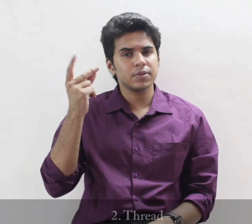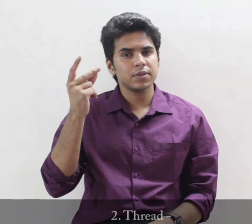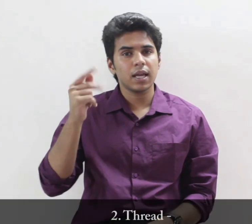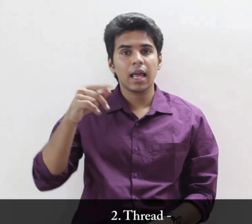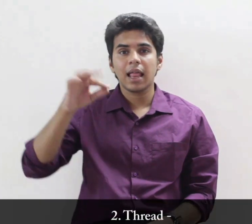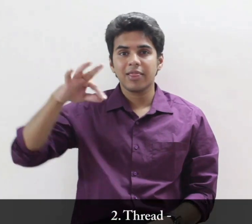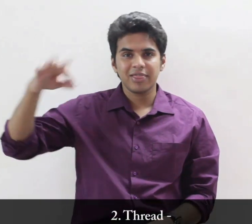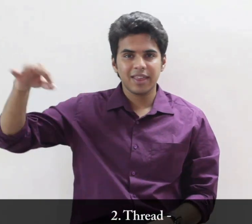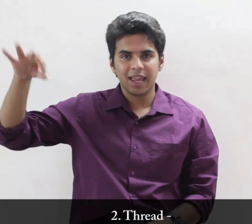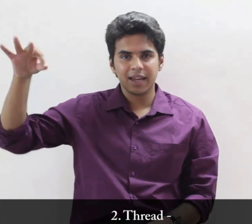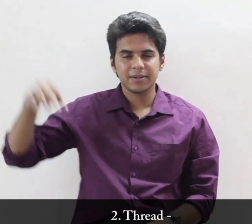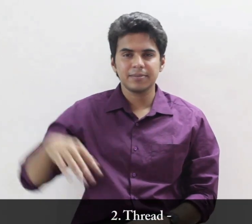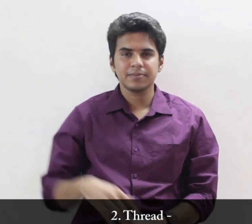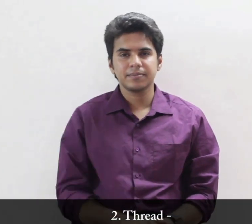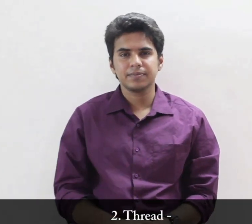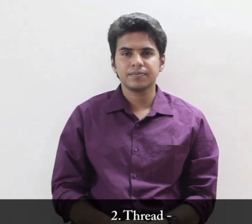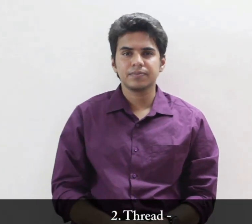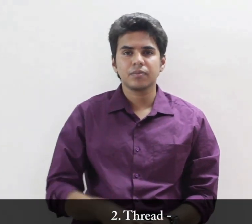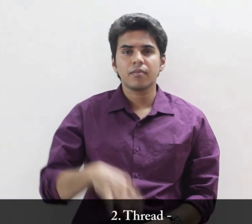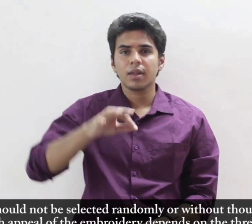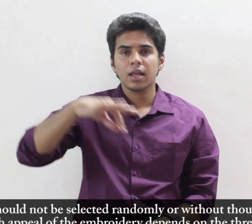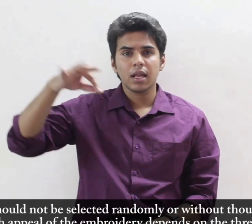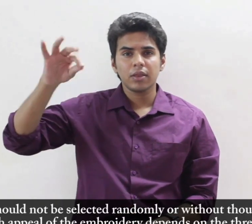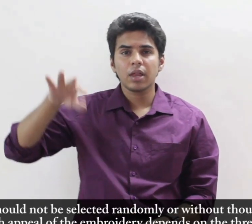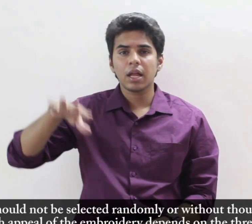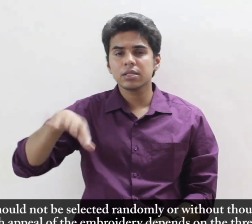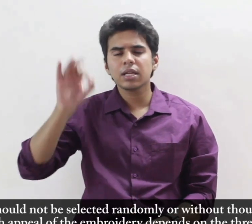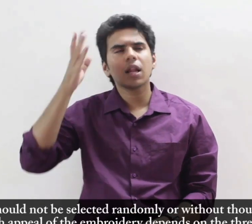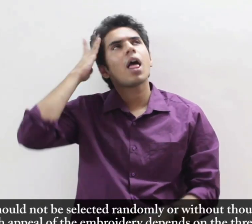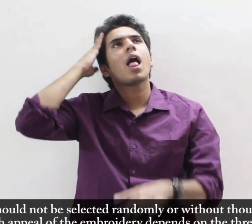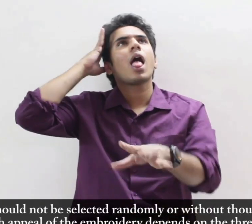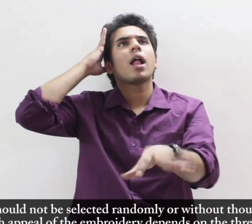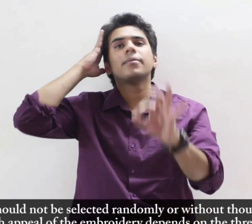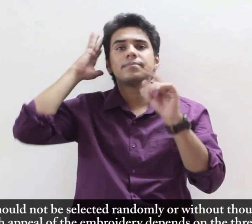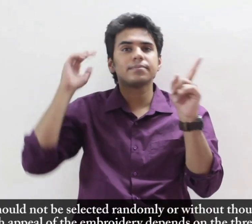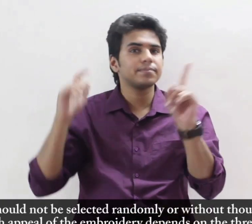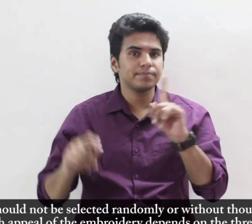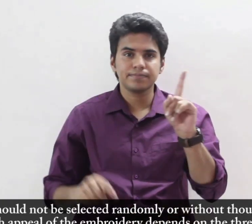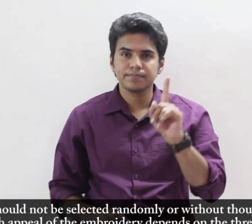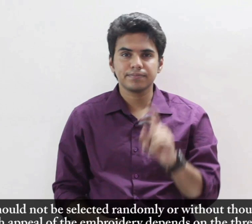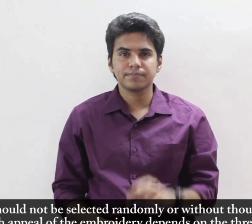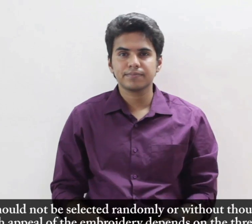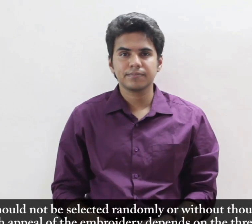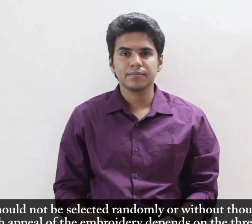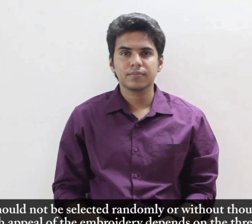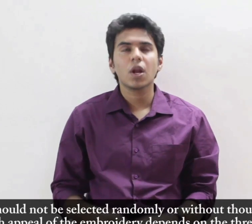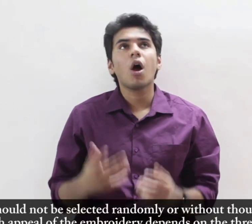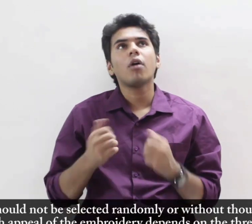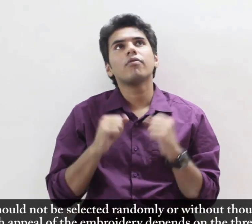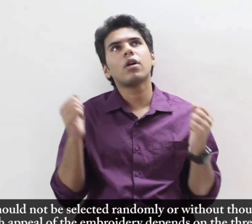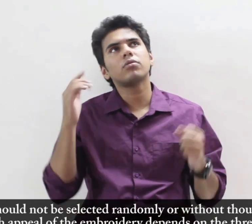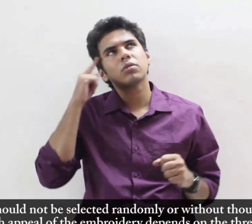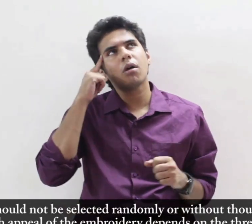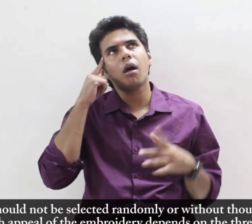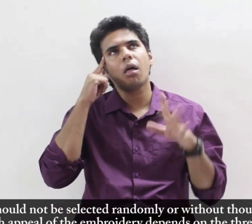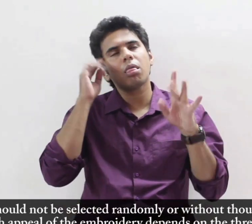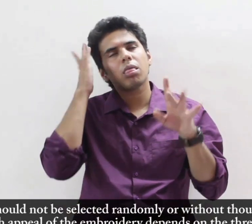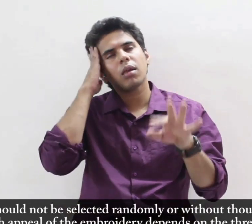Number 2. Thread. Thread should be not selected randomly or without thought, as the visual and touch appeal of